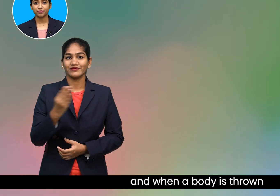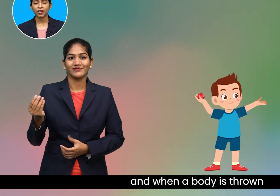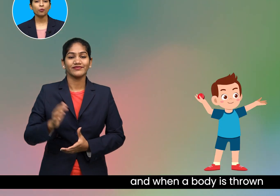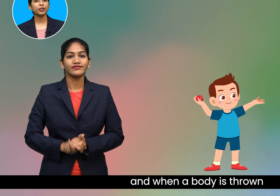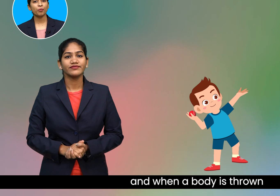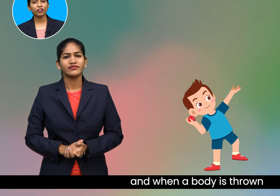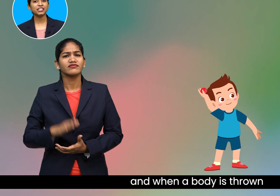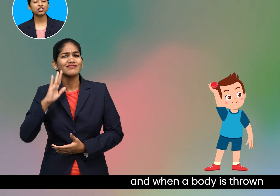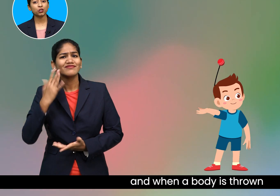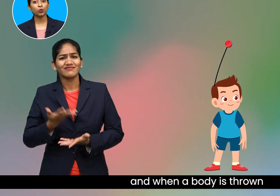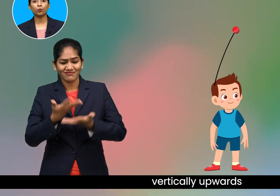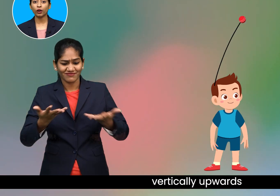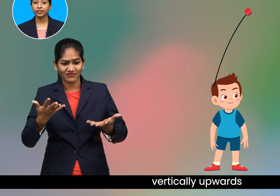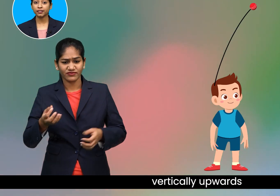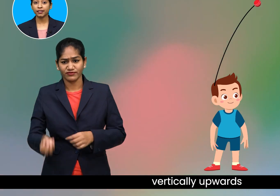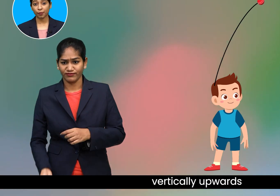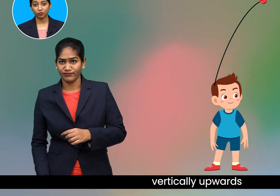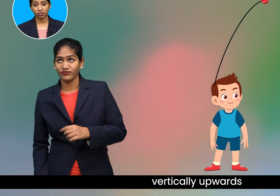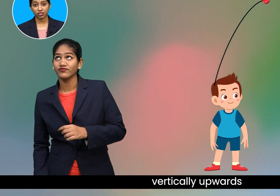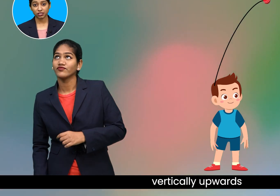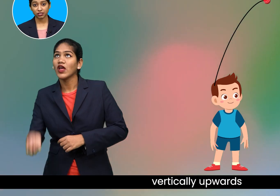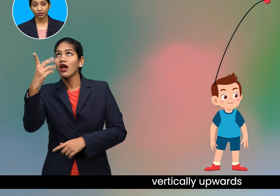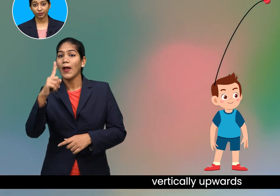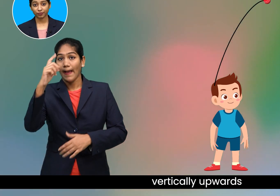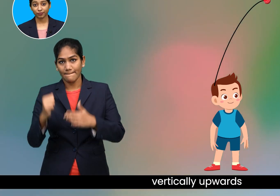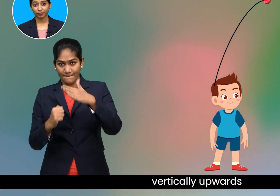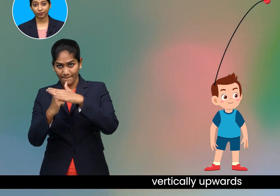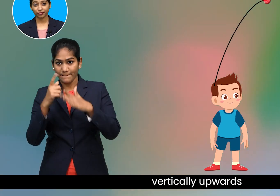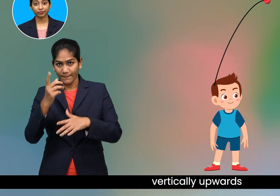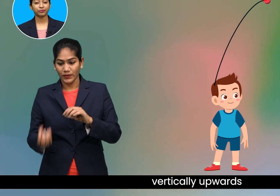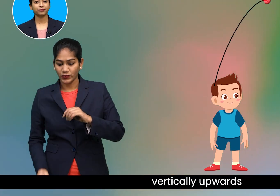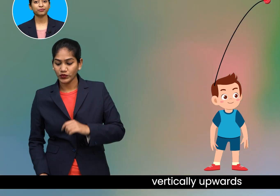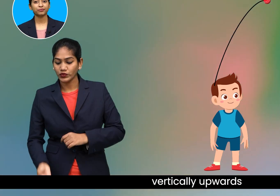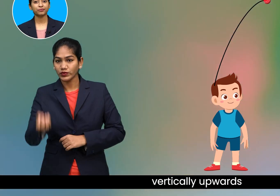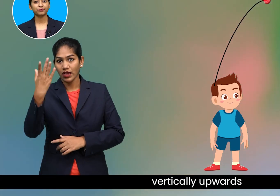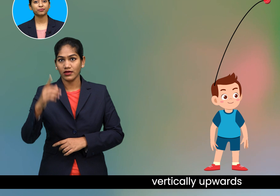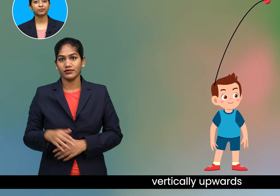And when a body is thrown vertically upwards,